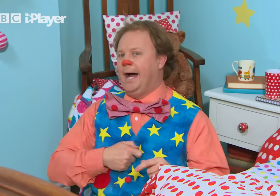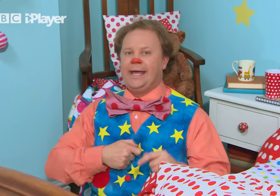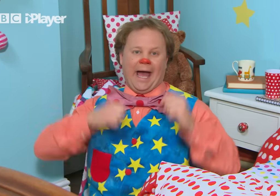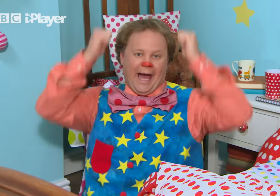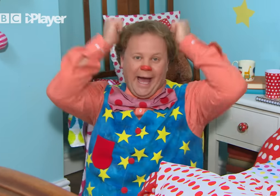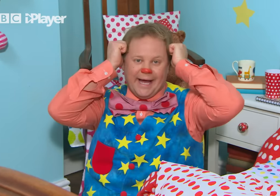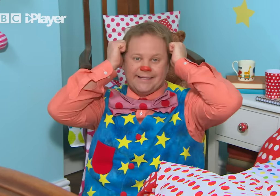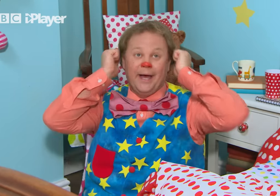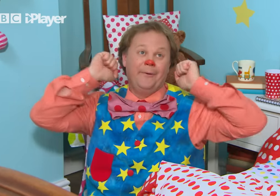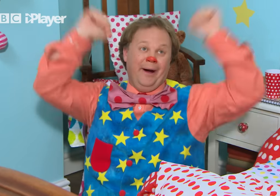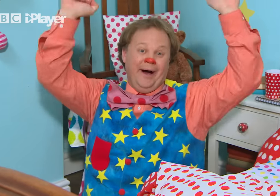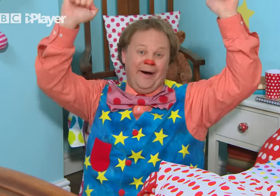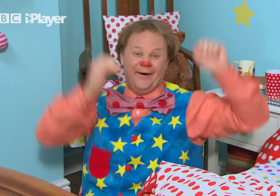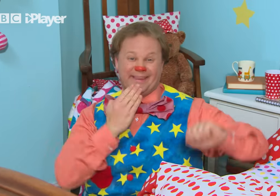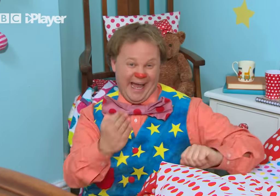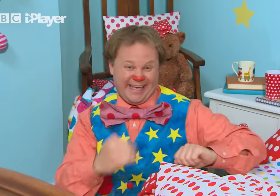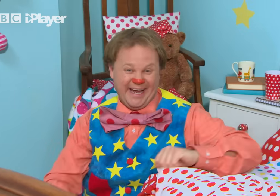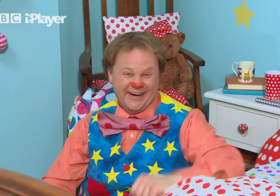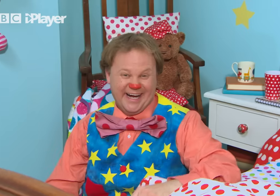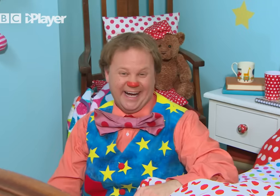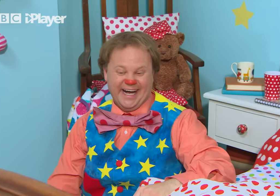my hat! Woohoo! Thank you!